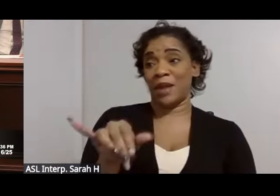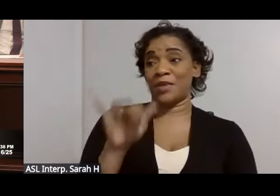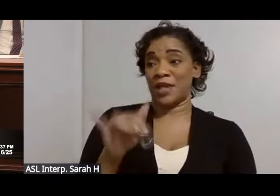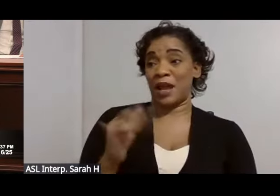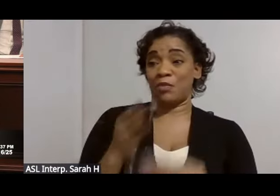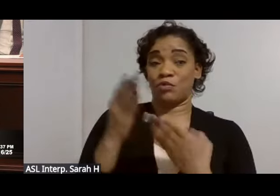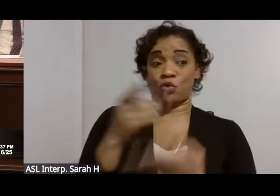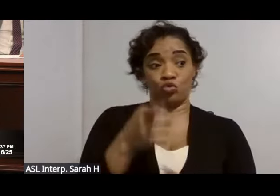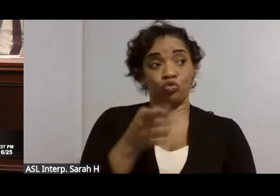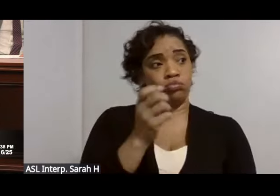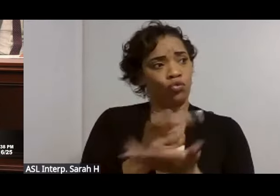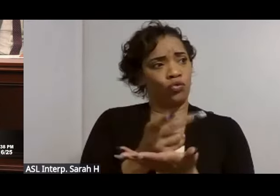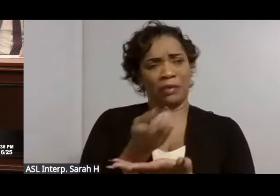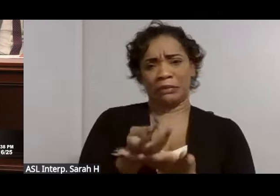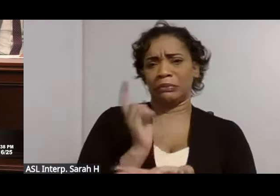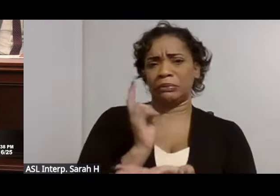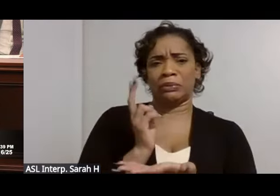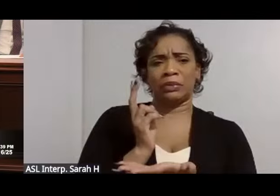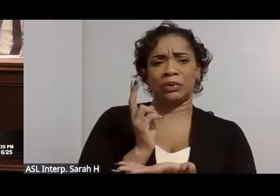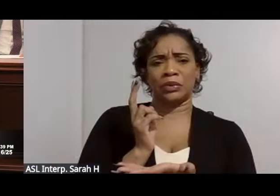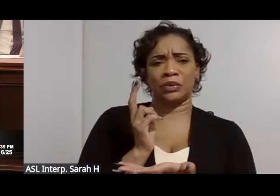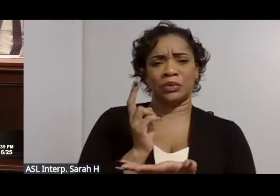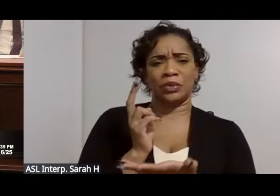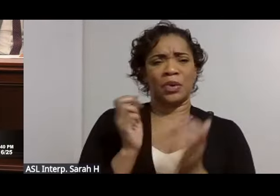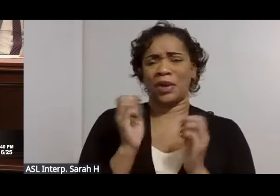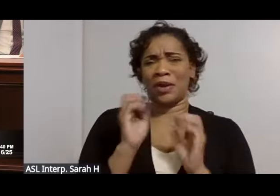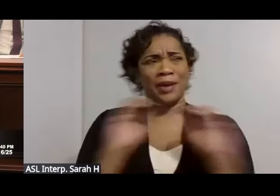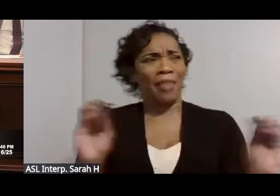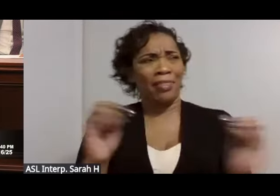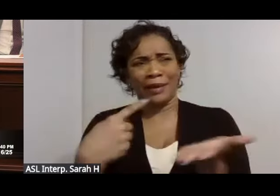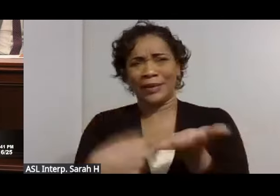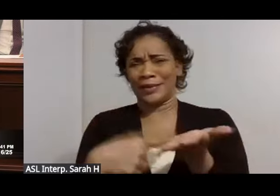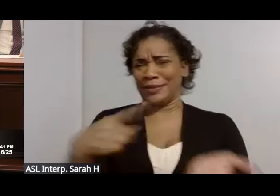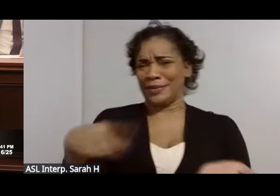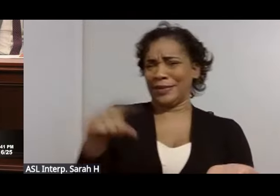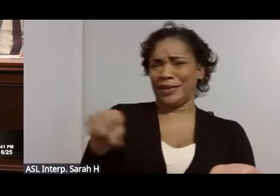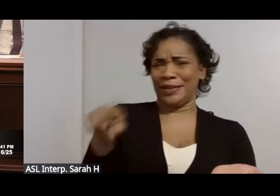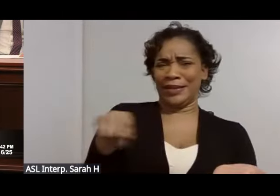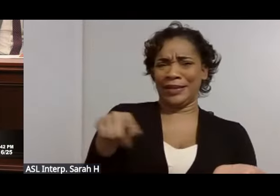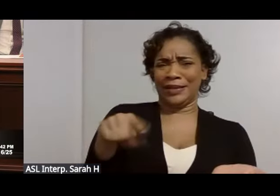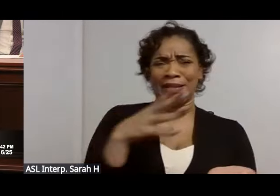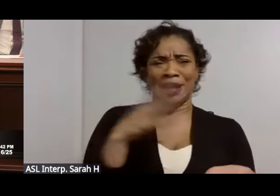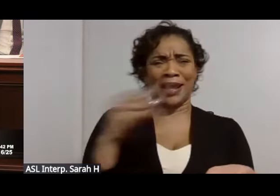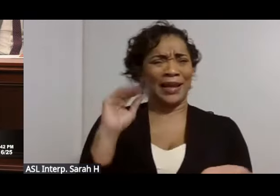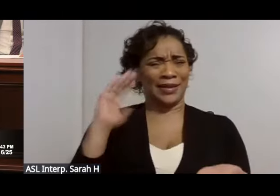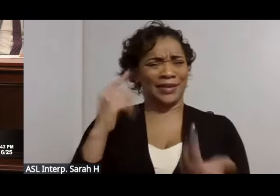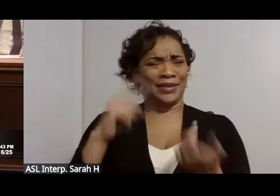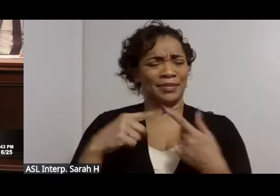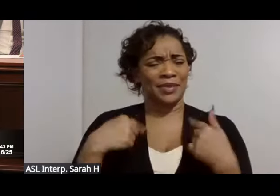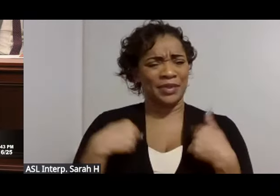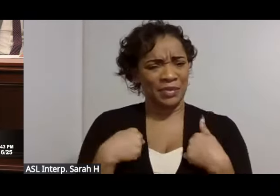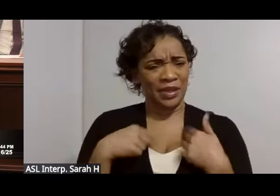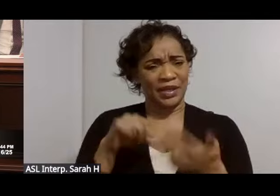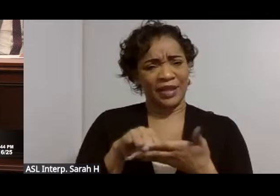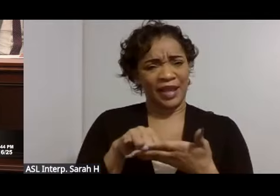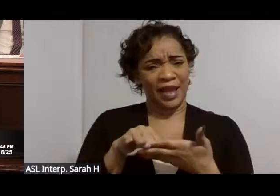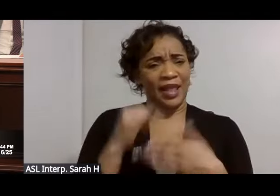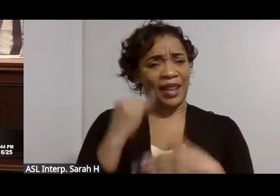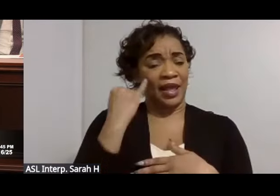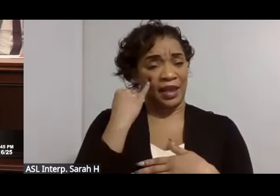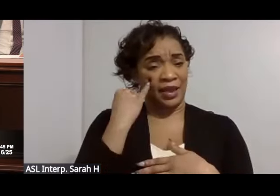couple of weeks ago with none of this discussion. And it seems to me that if it's true